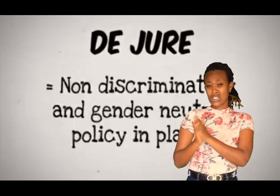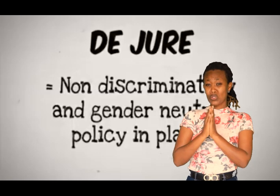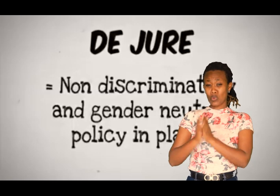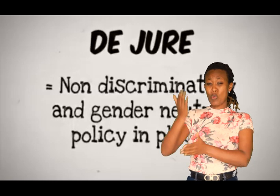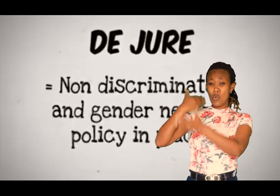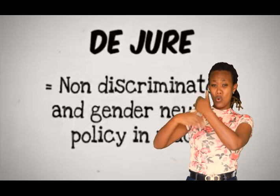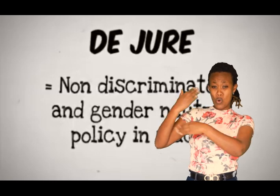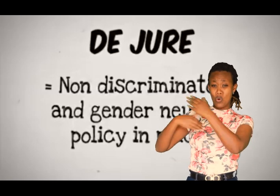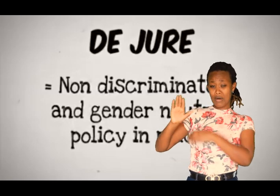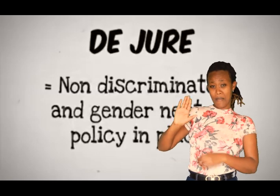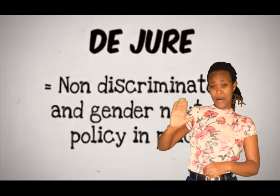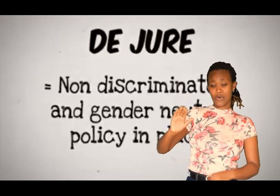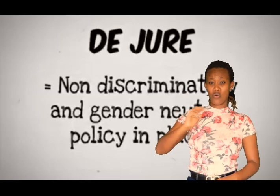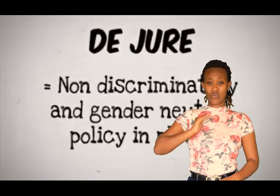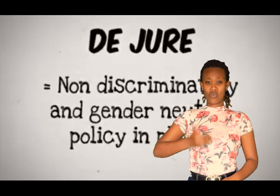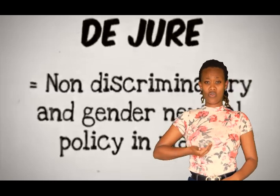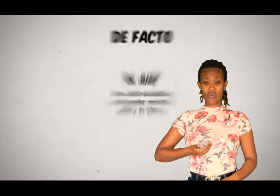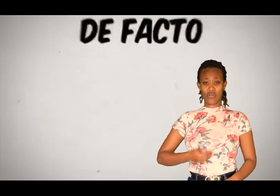passage to womanhood.